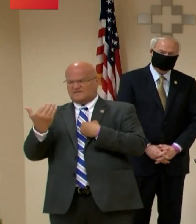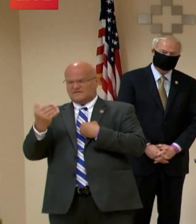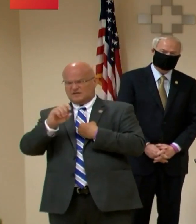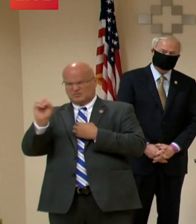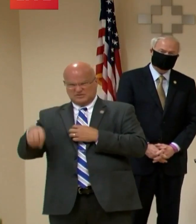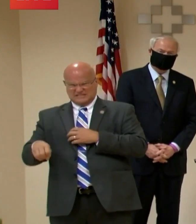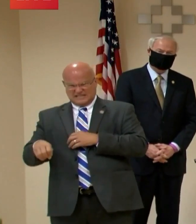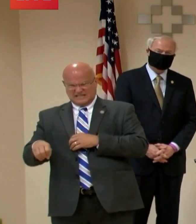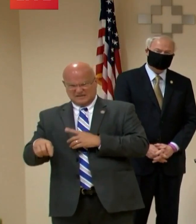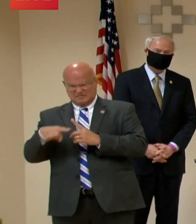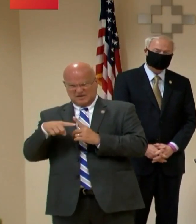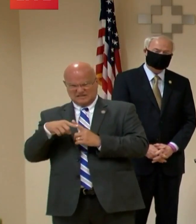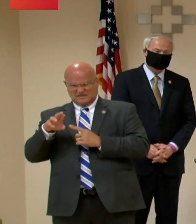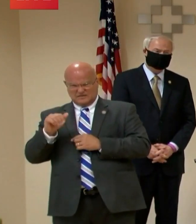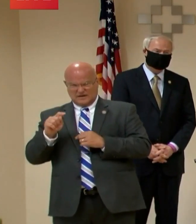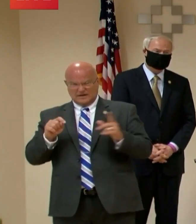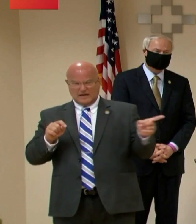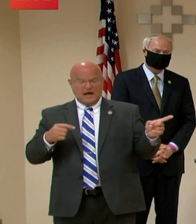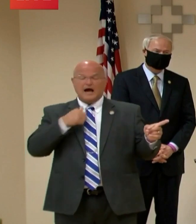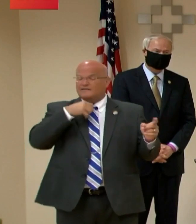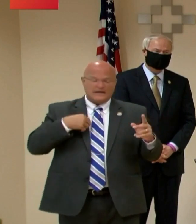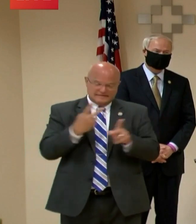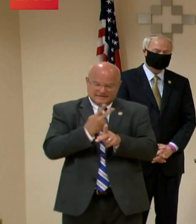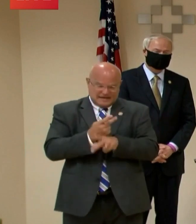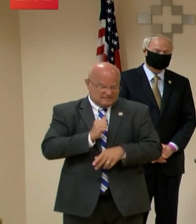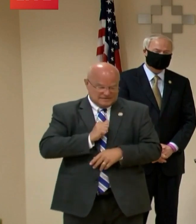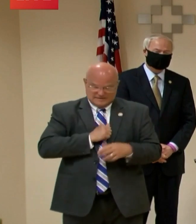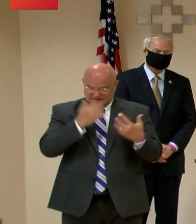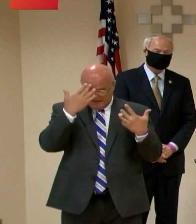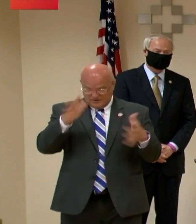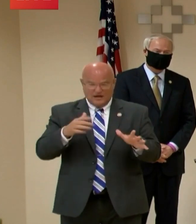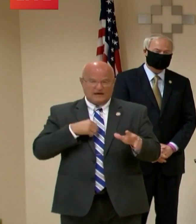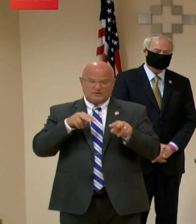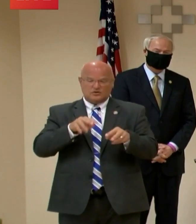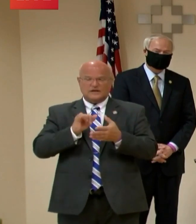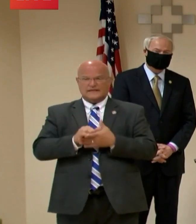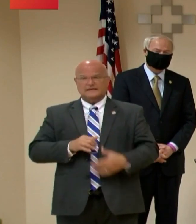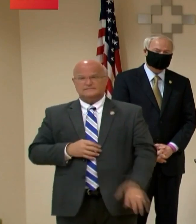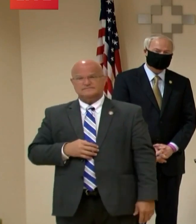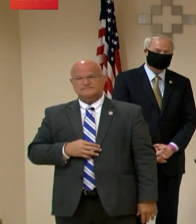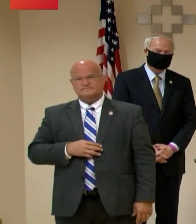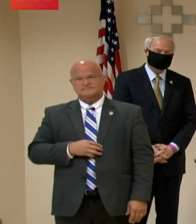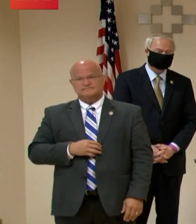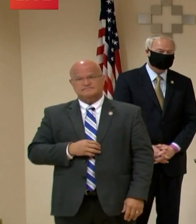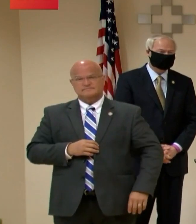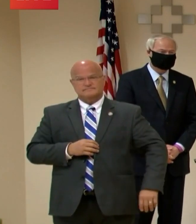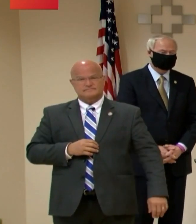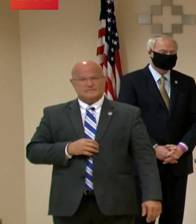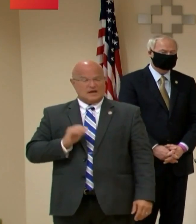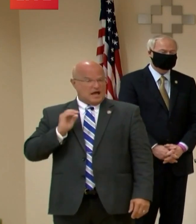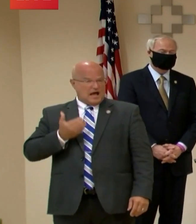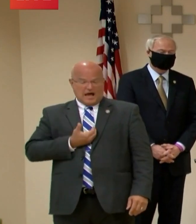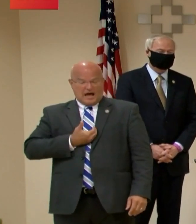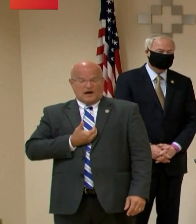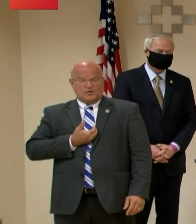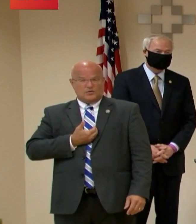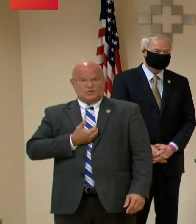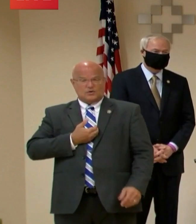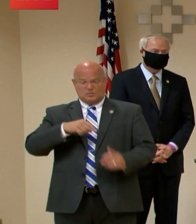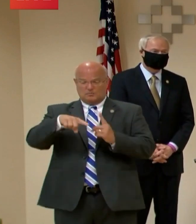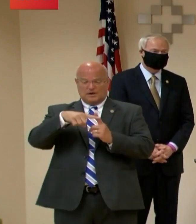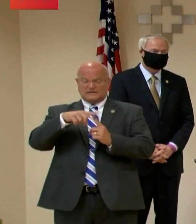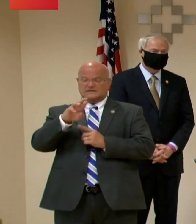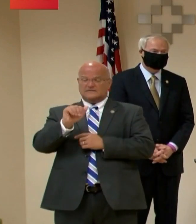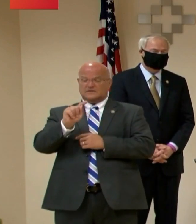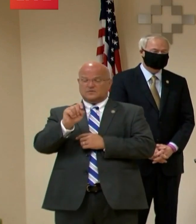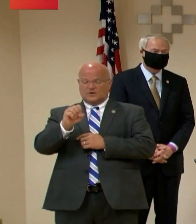15% positive? I haven't done the calculations myself, so I would have to look at that. You know, our